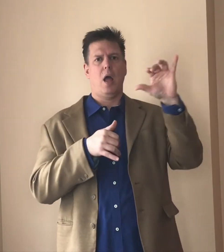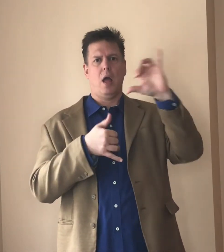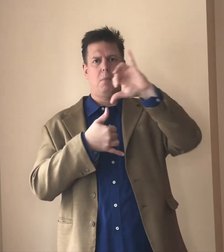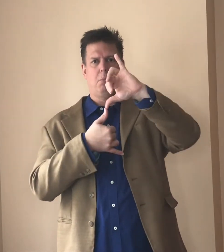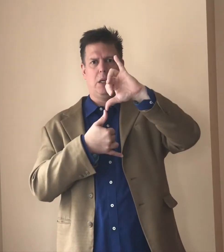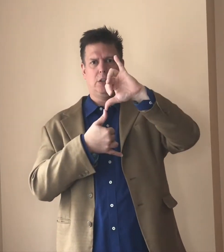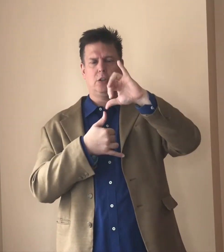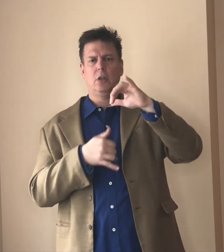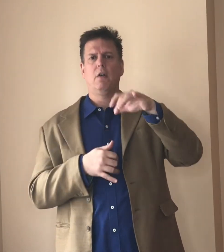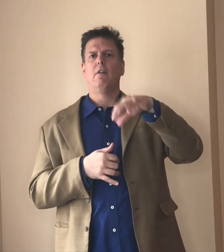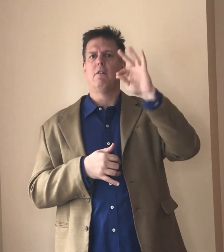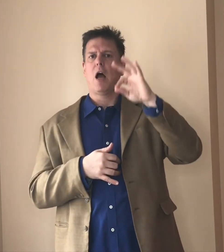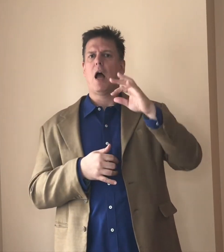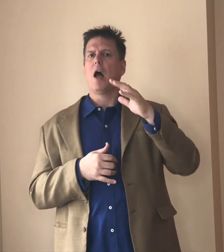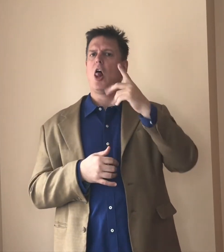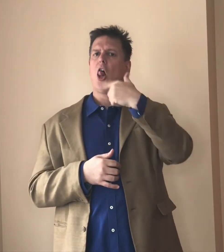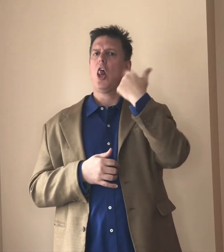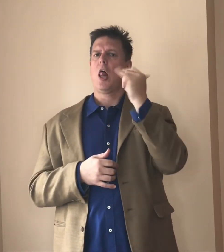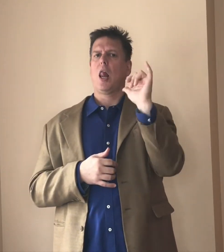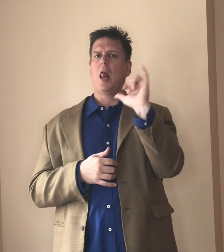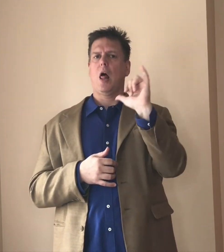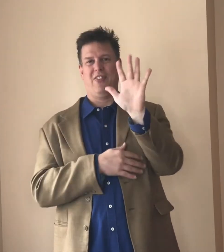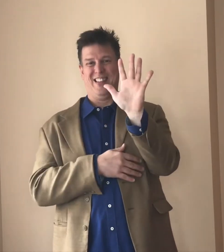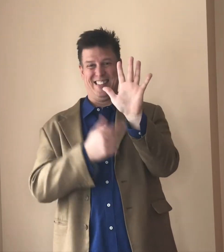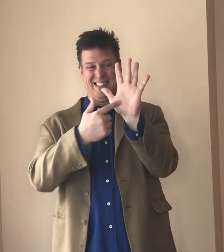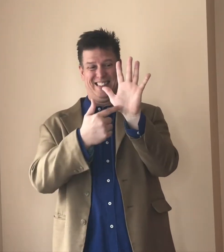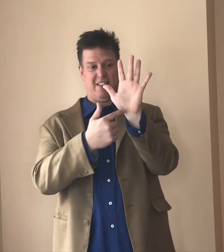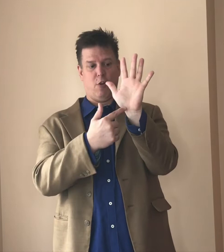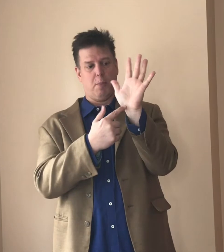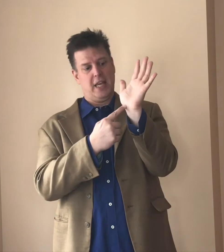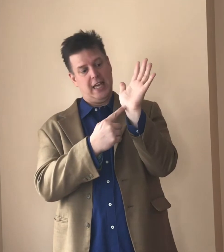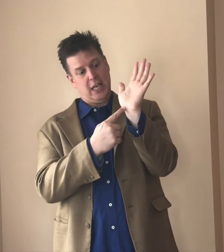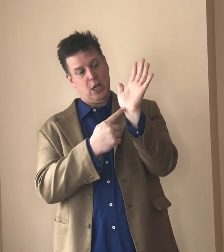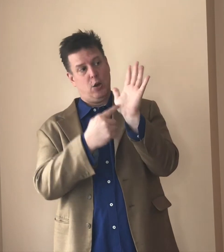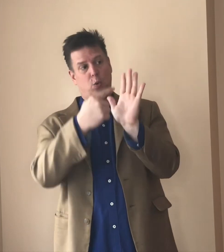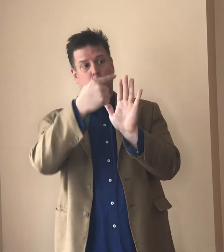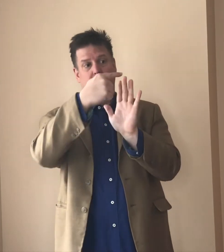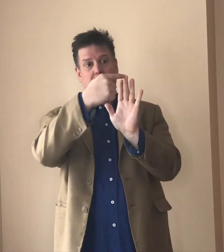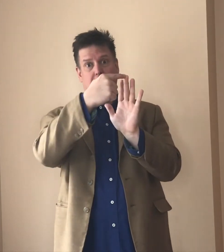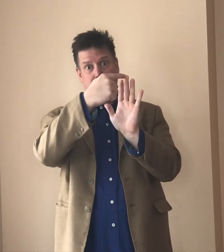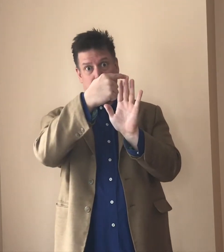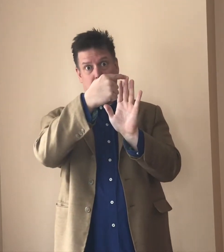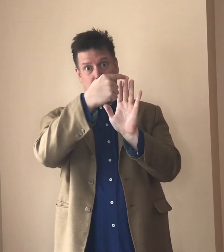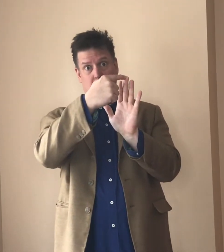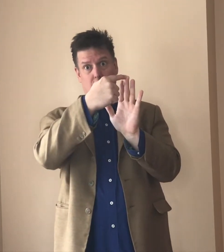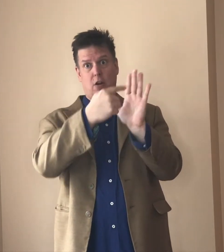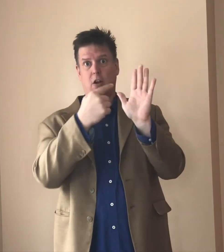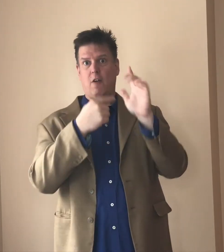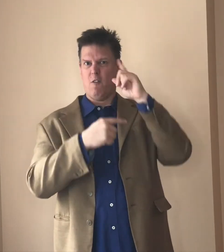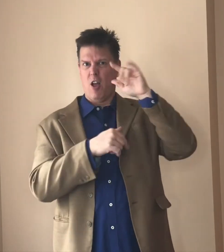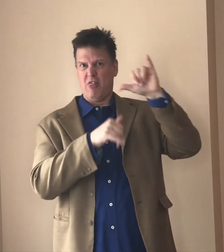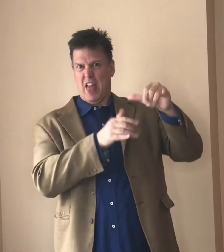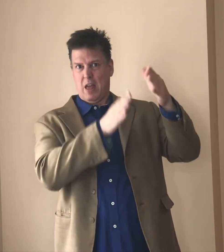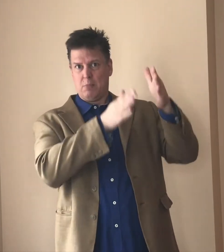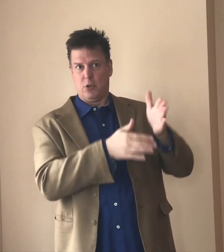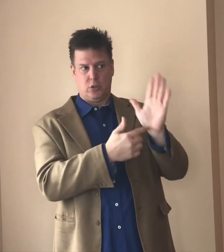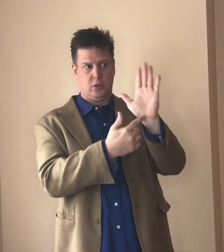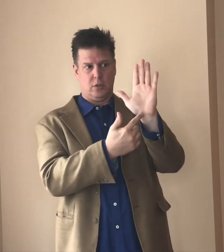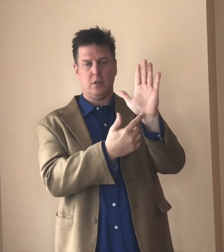When I measured, I found that that space was the length of a person's hand, and